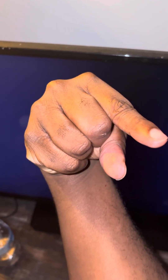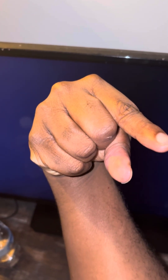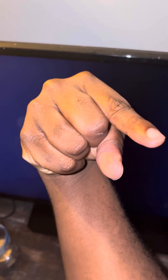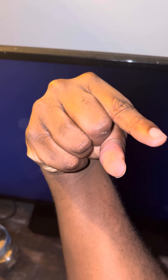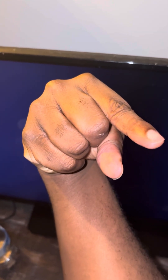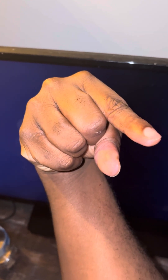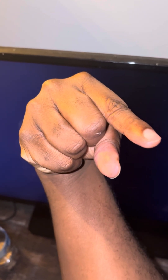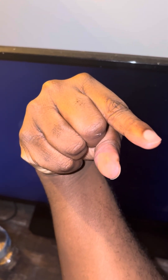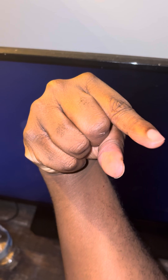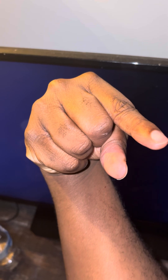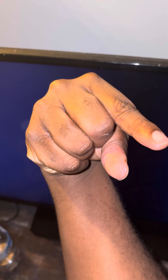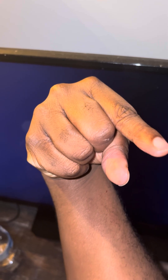G,